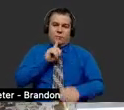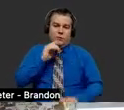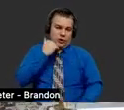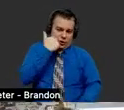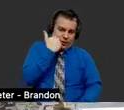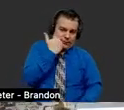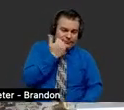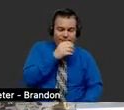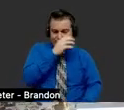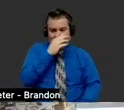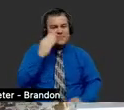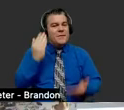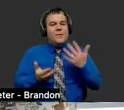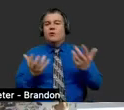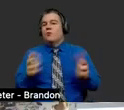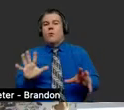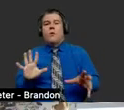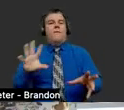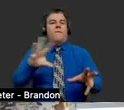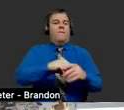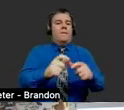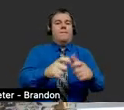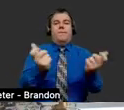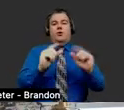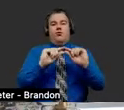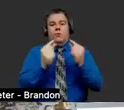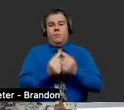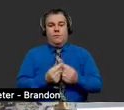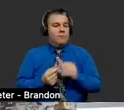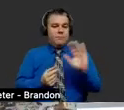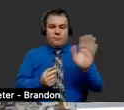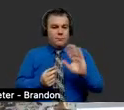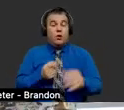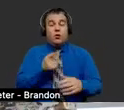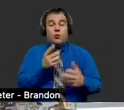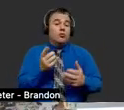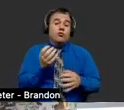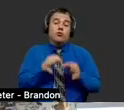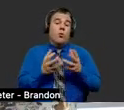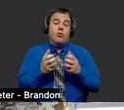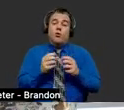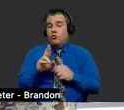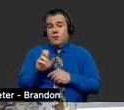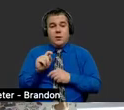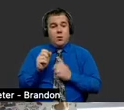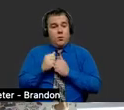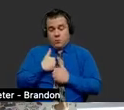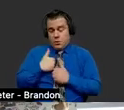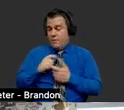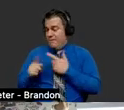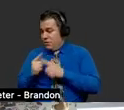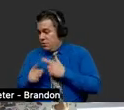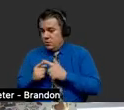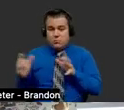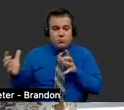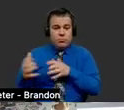maybe they don't want to be in a big group and you just wanted to do a little reset with you and your friends. This is how you do